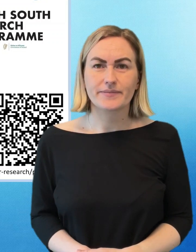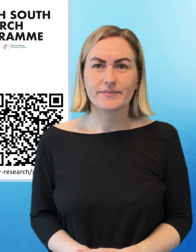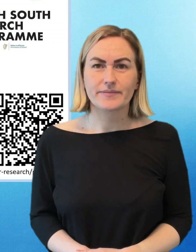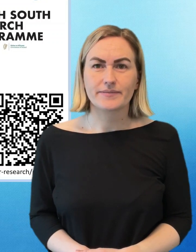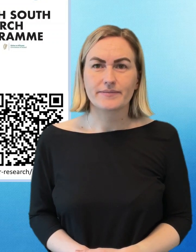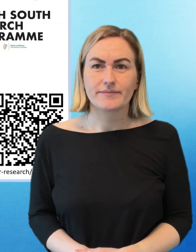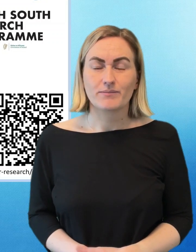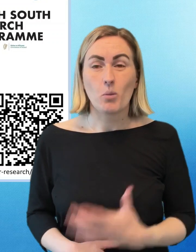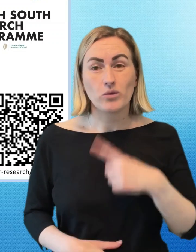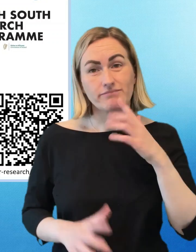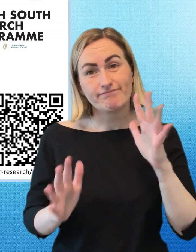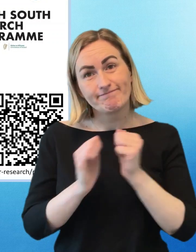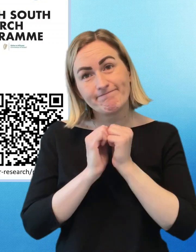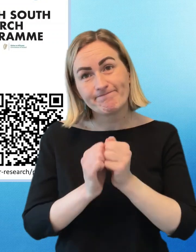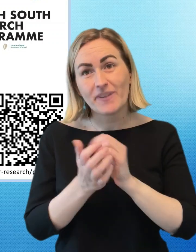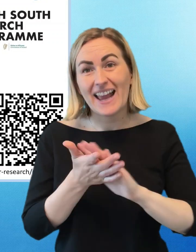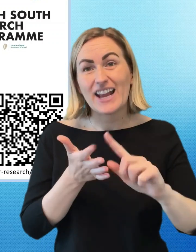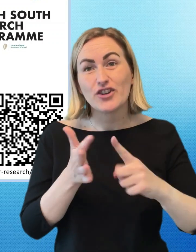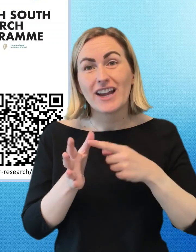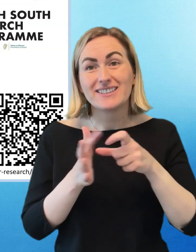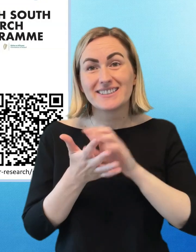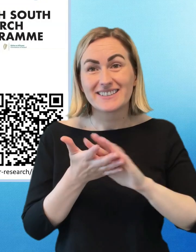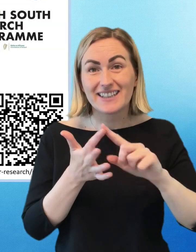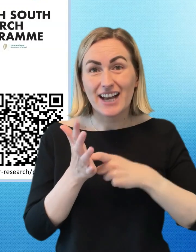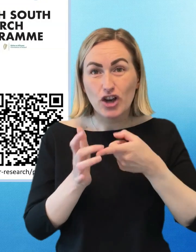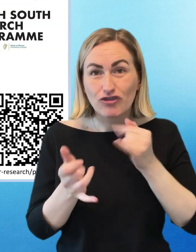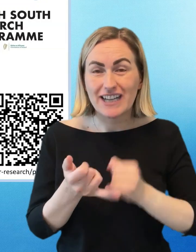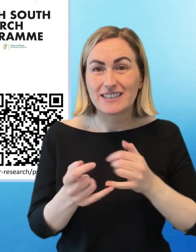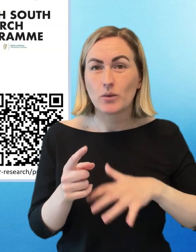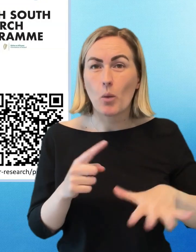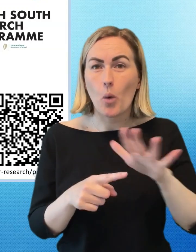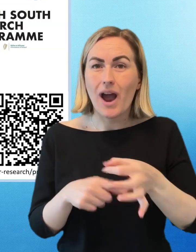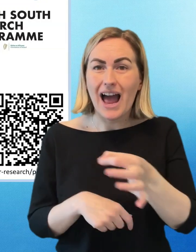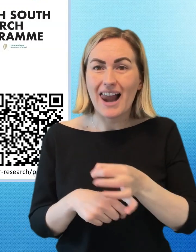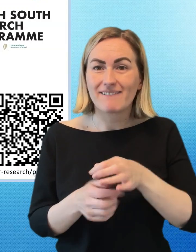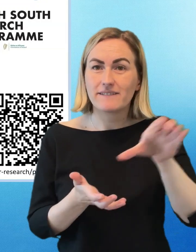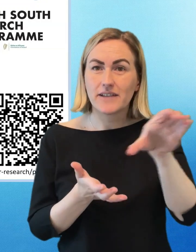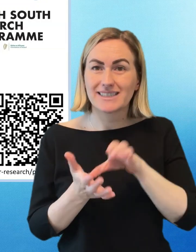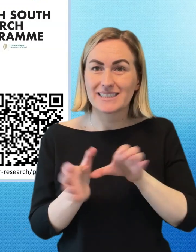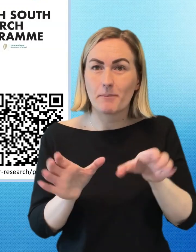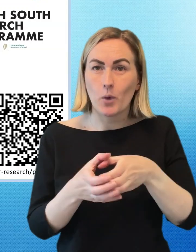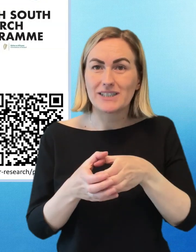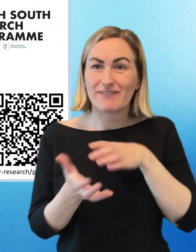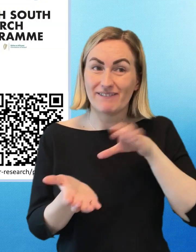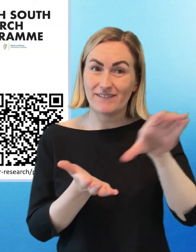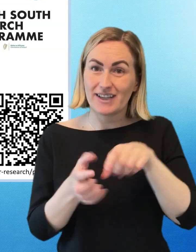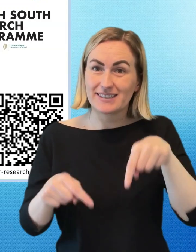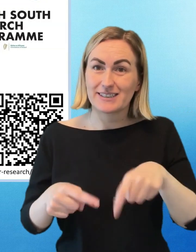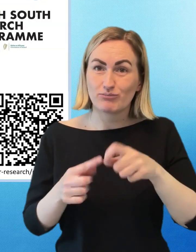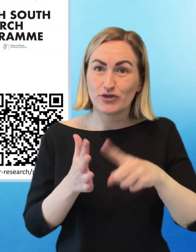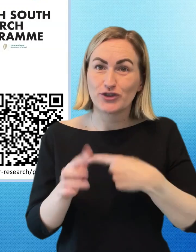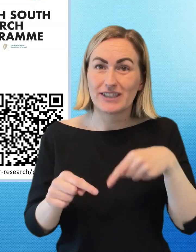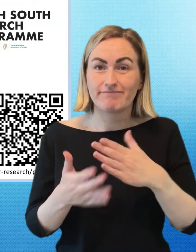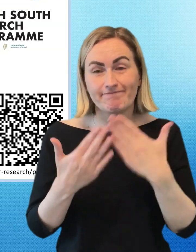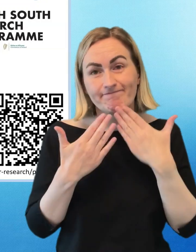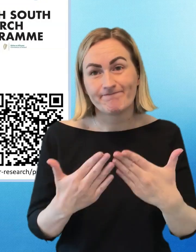I'd just like to acknowledge the HEA, DHERS, and the All-Ireland funding body for the funding for this project, and to thank the